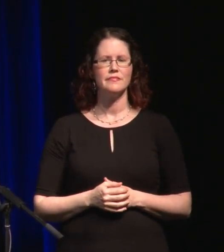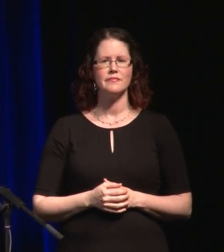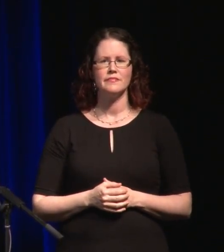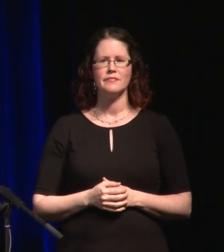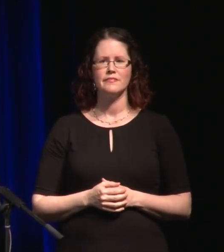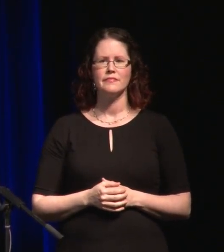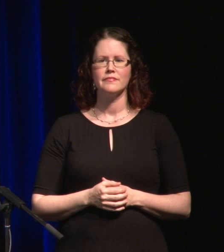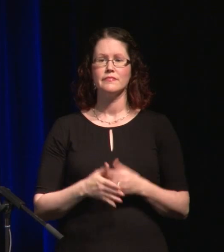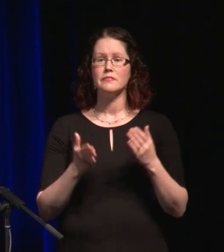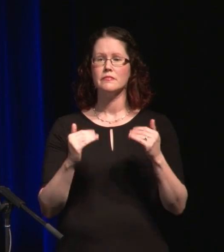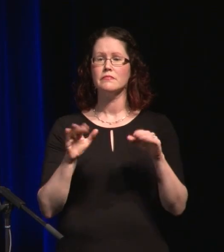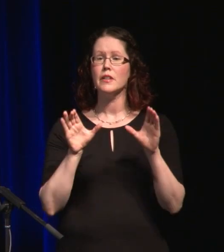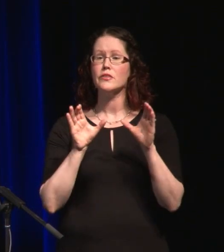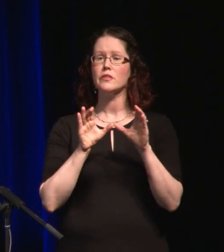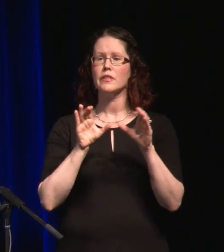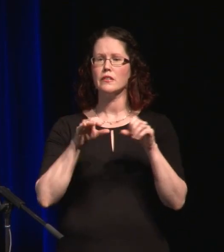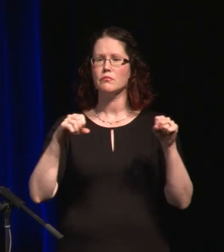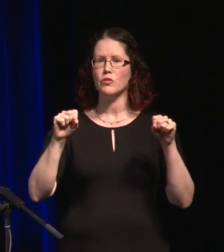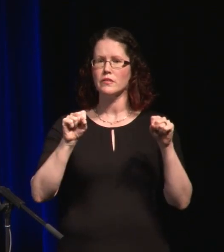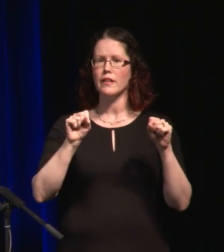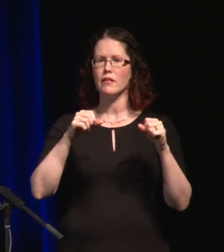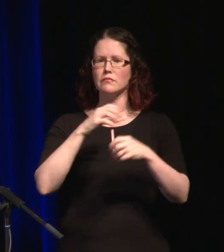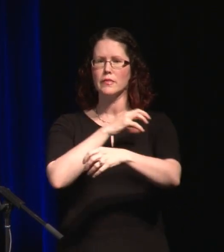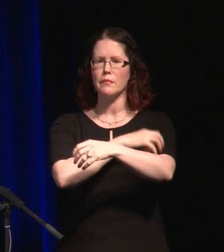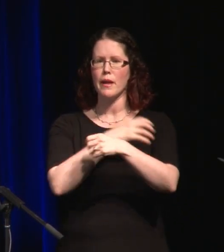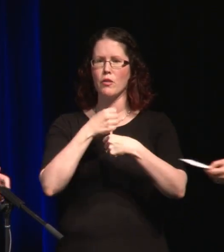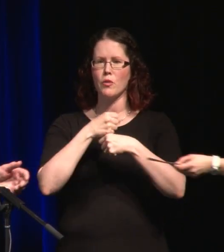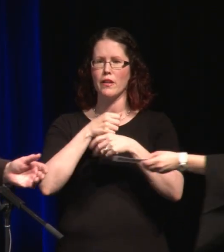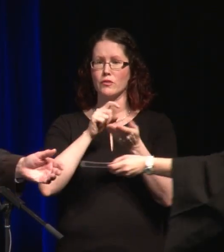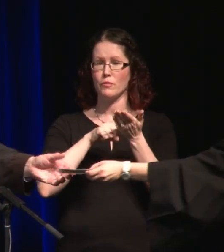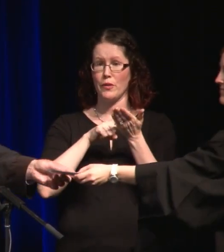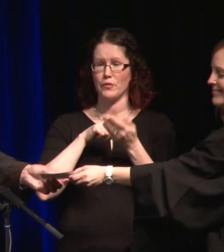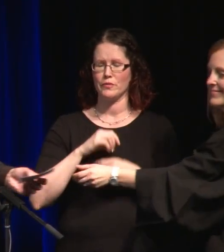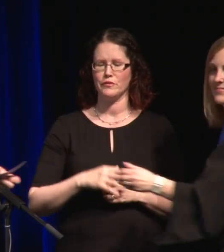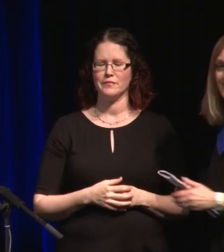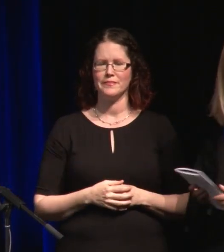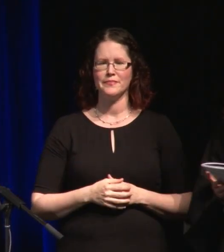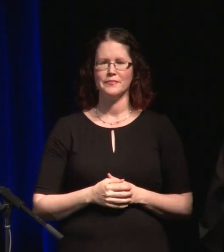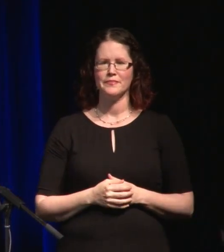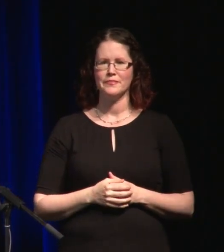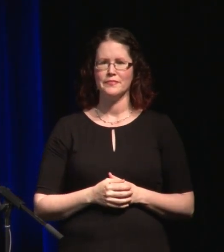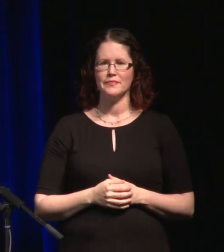For the certificate in motorcycle and power products repair,